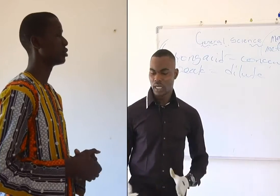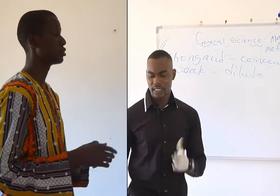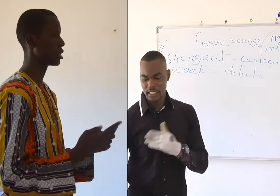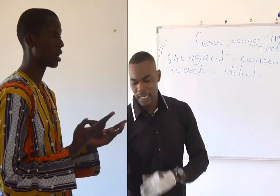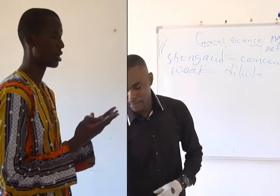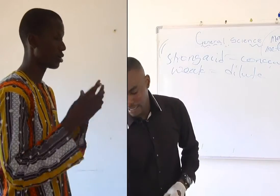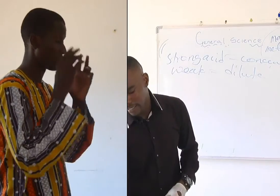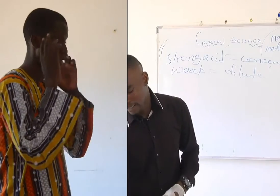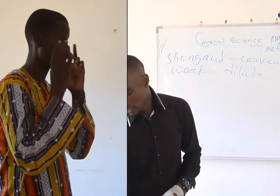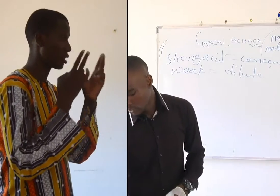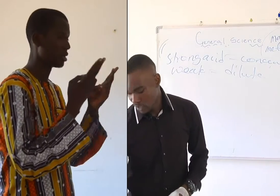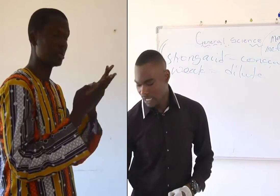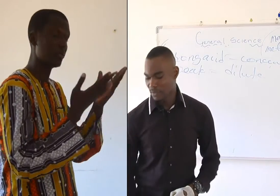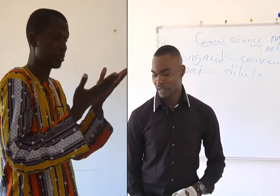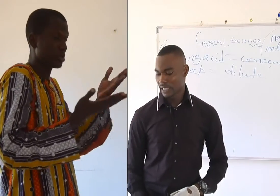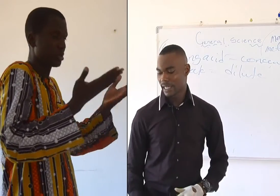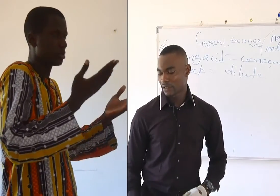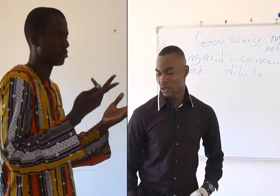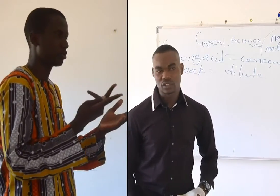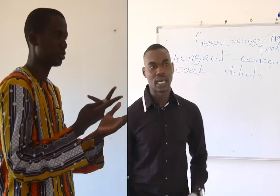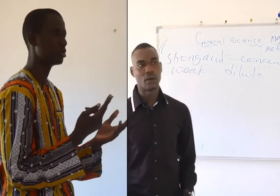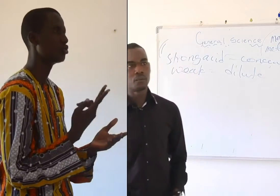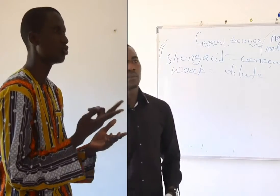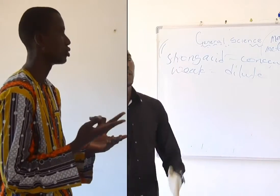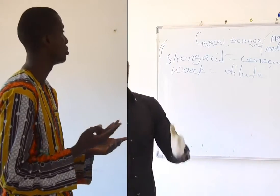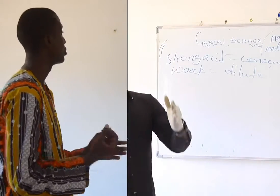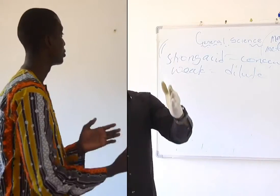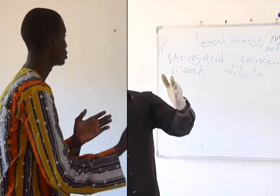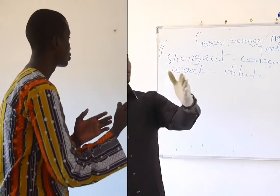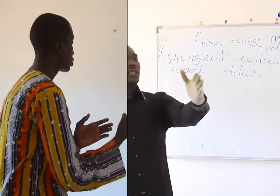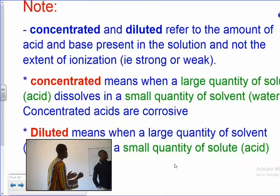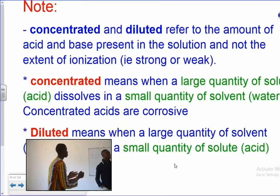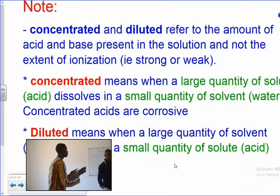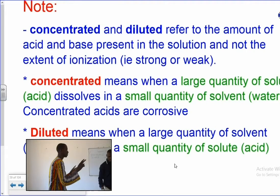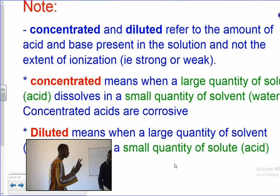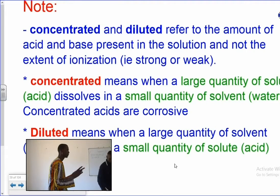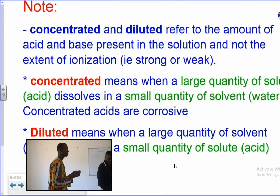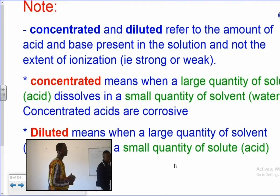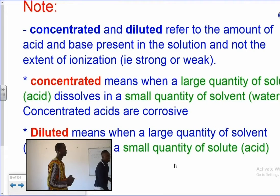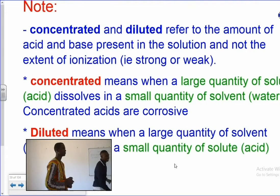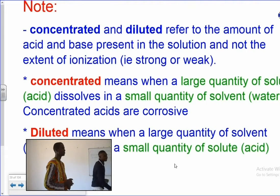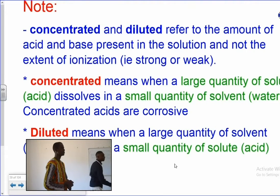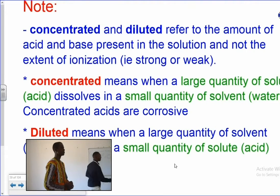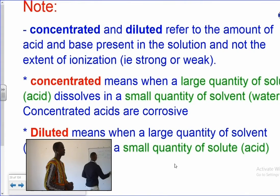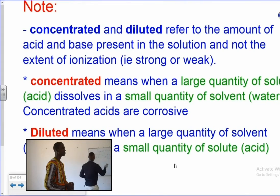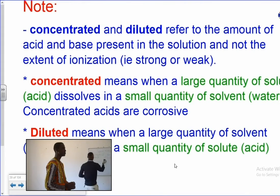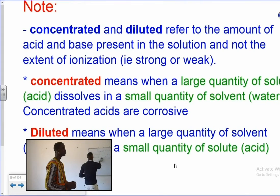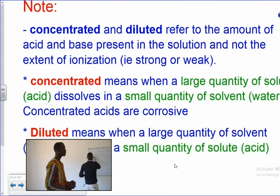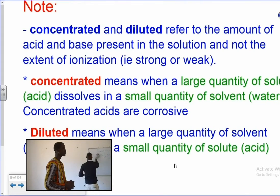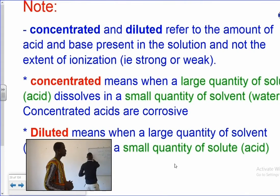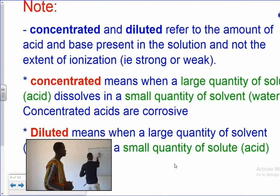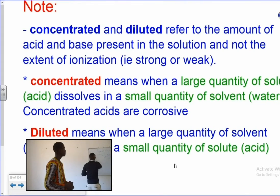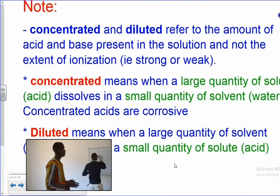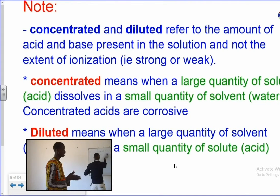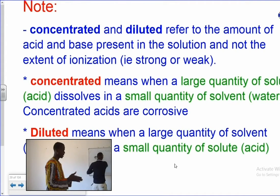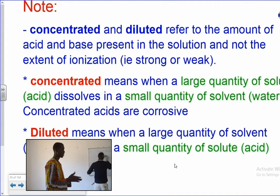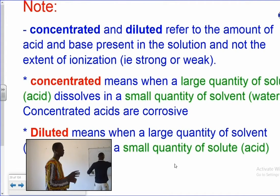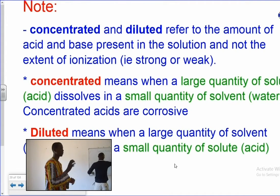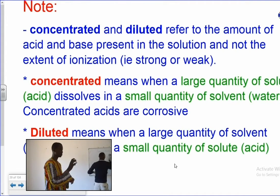two, these terms here, so it can be very clear to us now. Now let's say concentrated